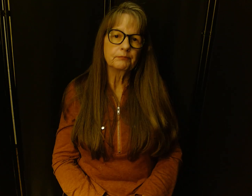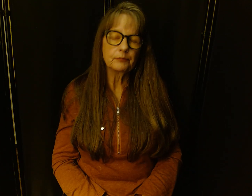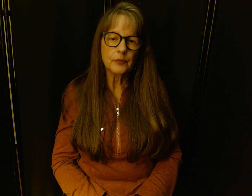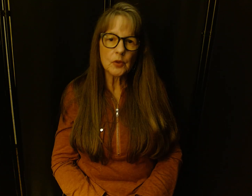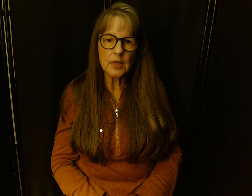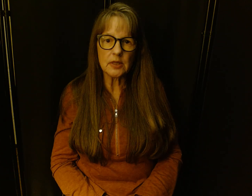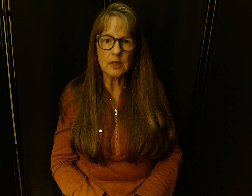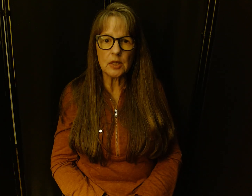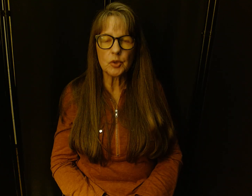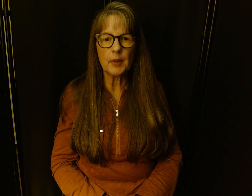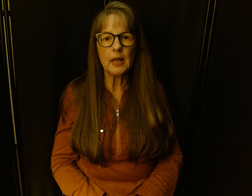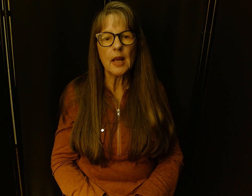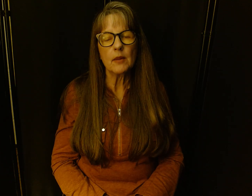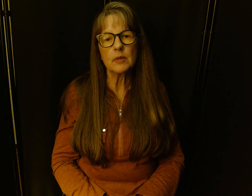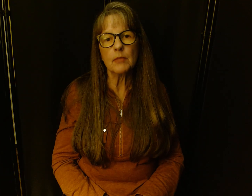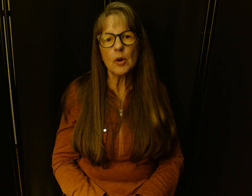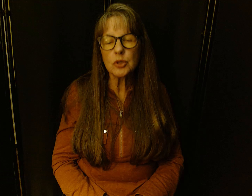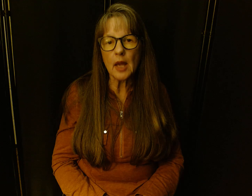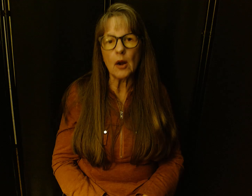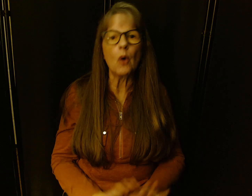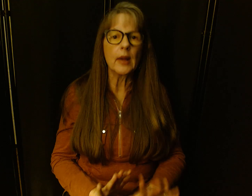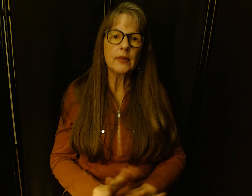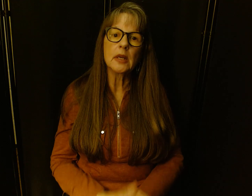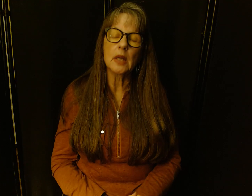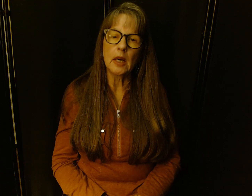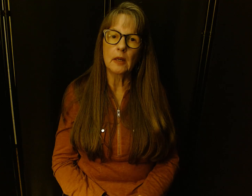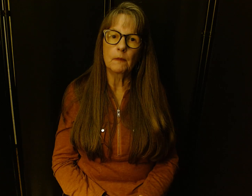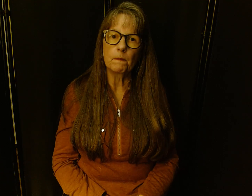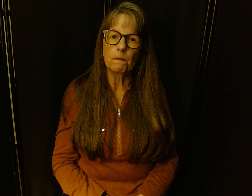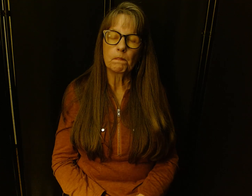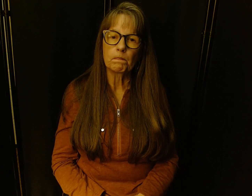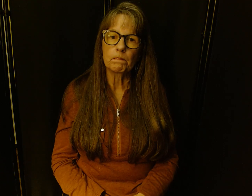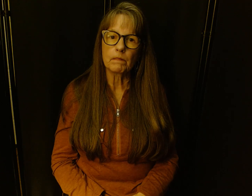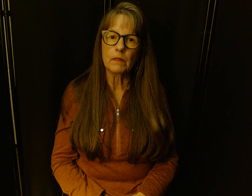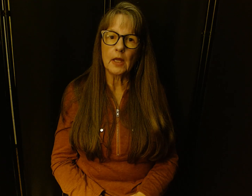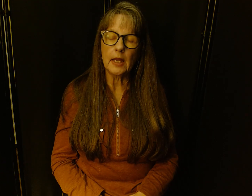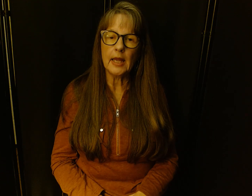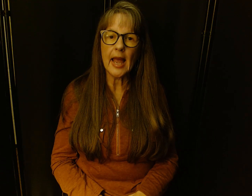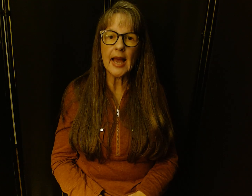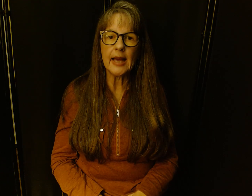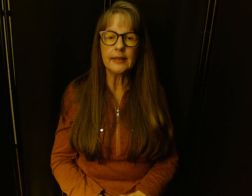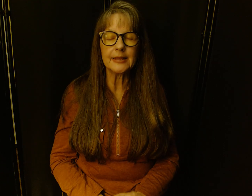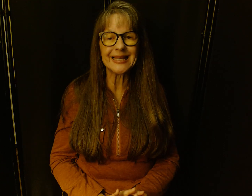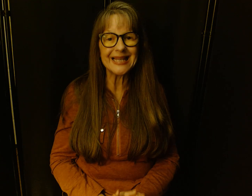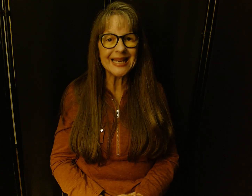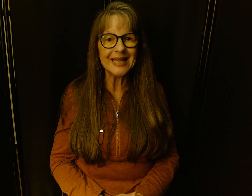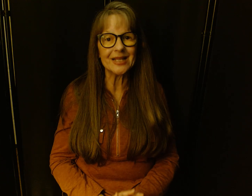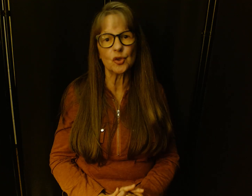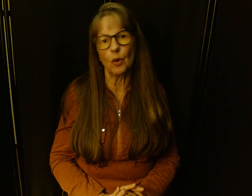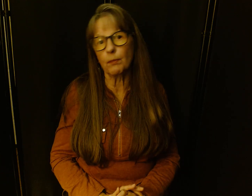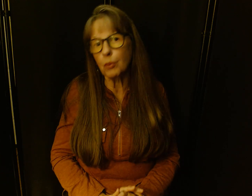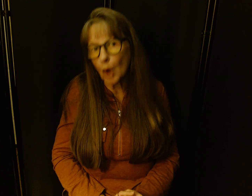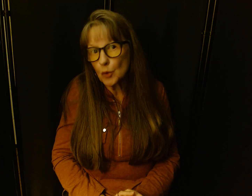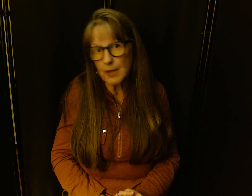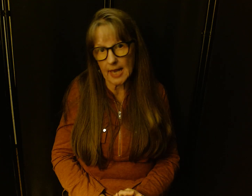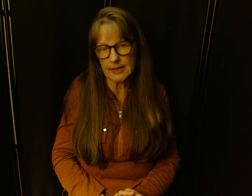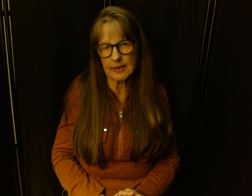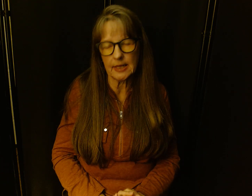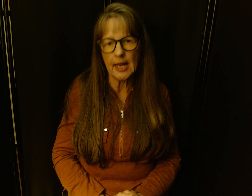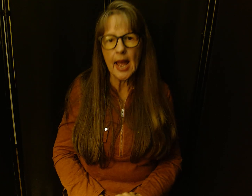Those kinds of things. But the most, and then he had sit-ins or protest. And